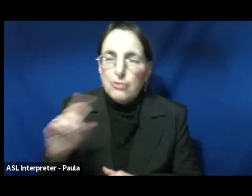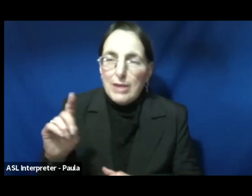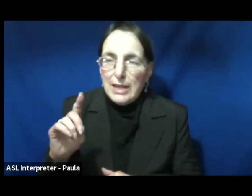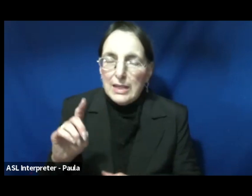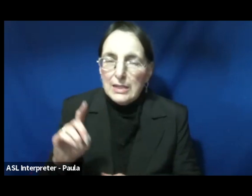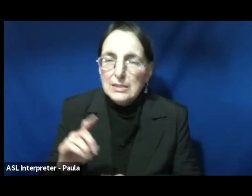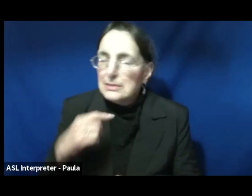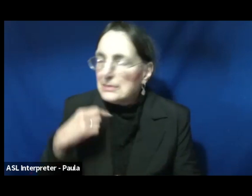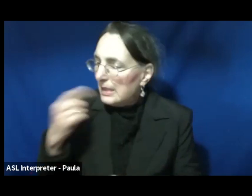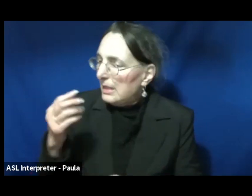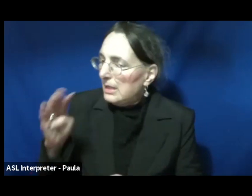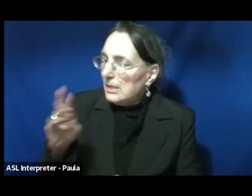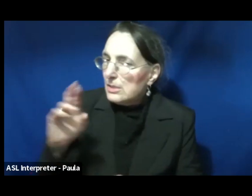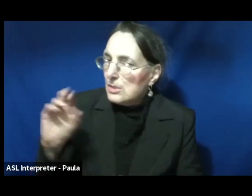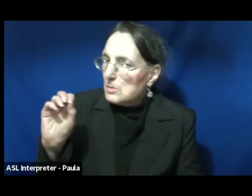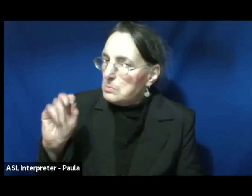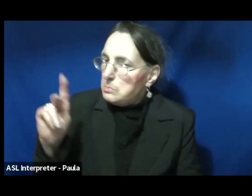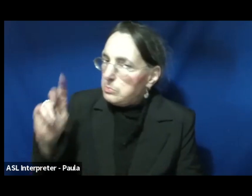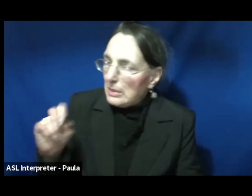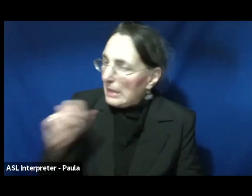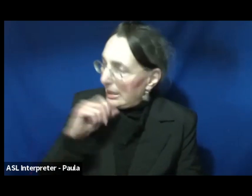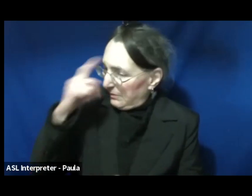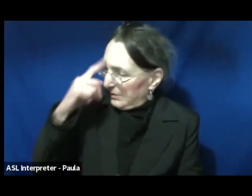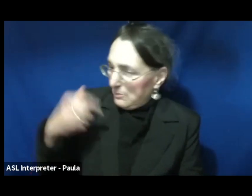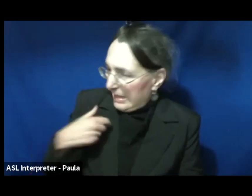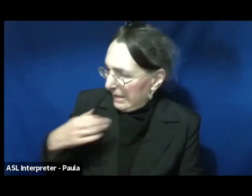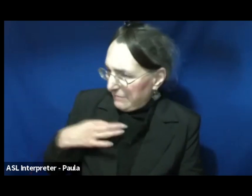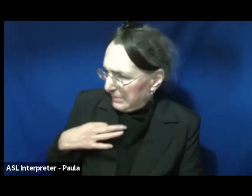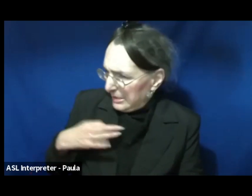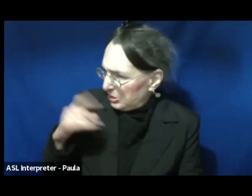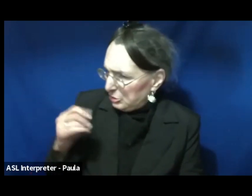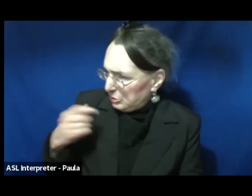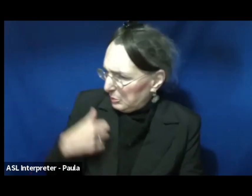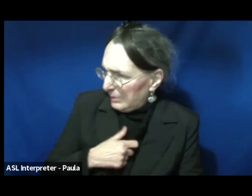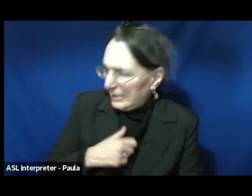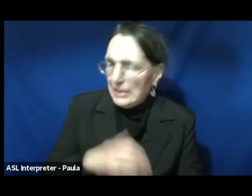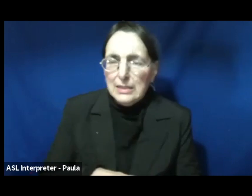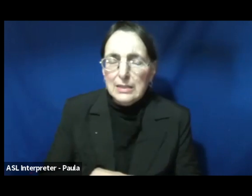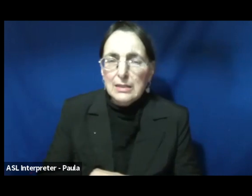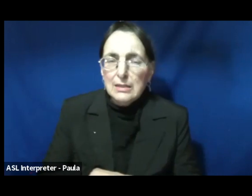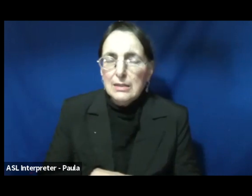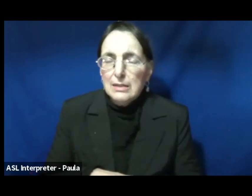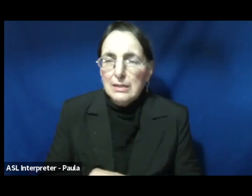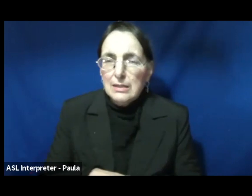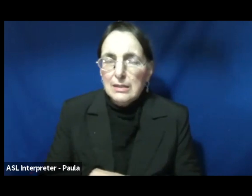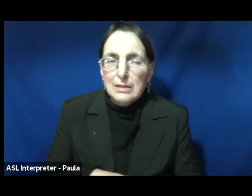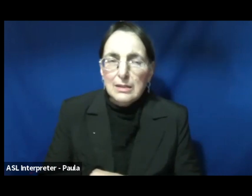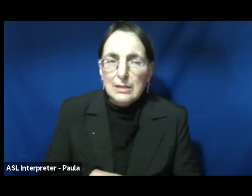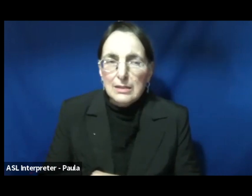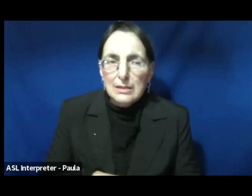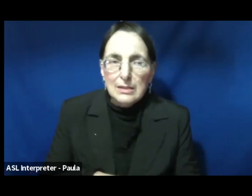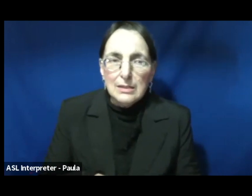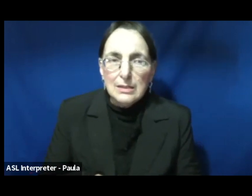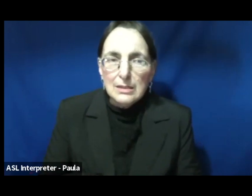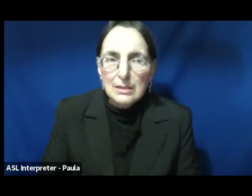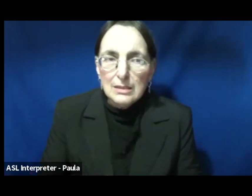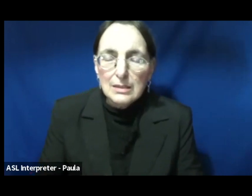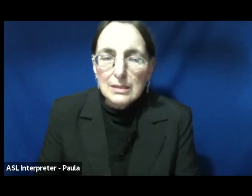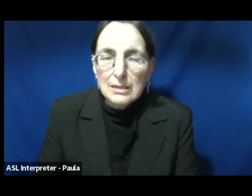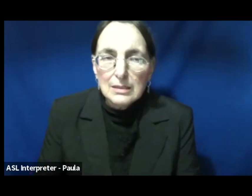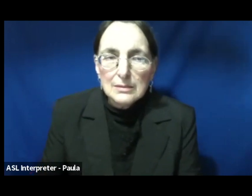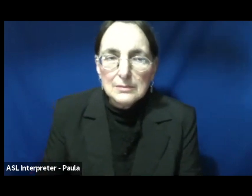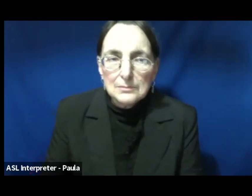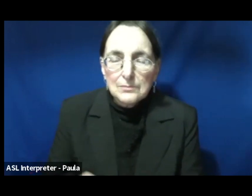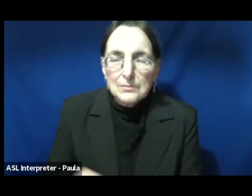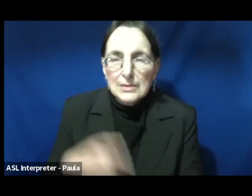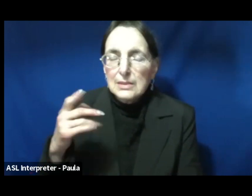Brook, Brook, I don't believe we have applications, do we? And Brook was a tall man, a wonderful orator. He